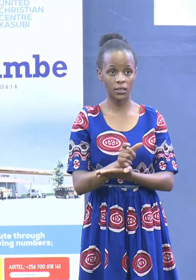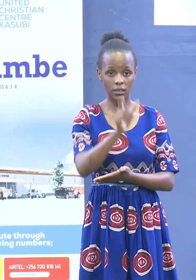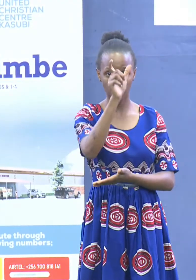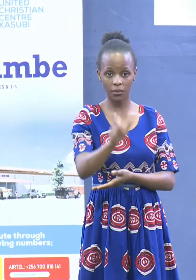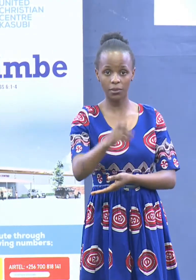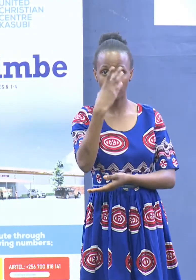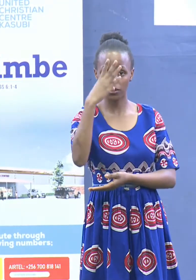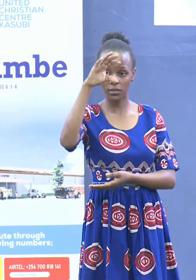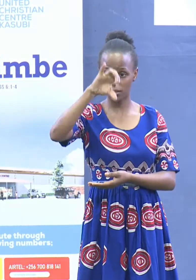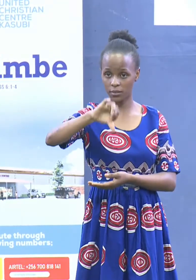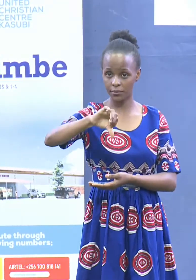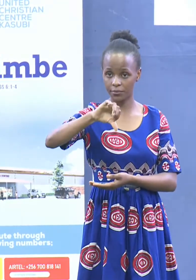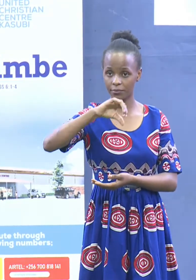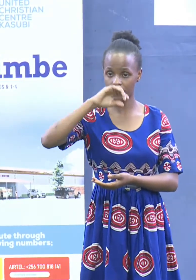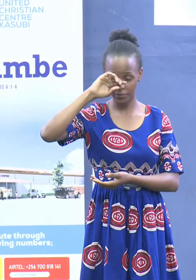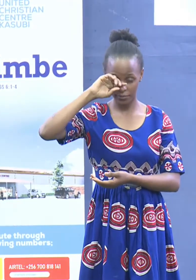Genesis chapter